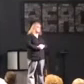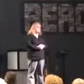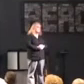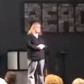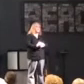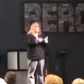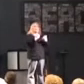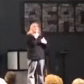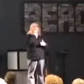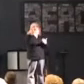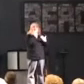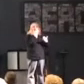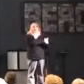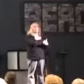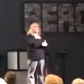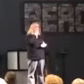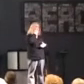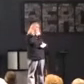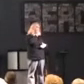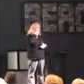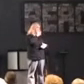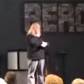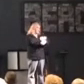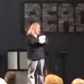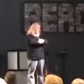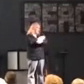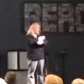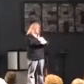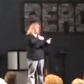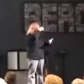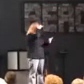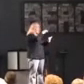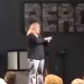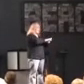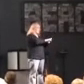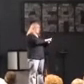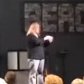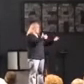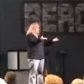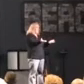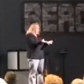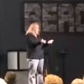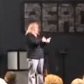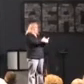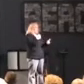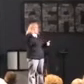And I also want to say thank you to my girls and my husband for being here with us.